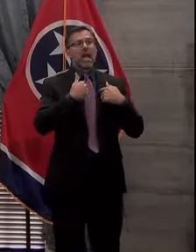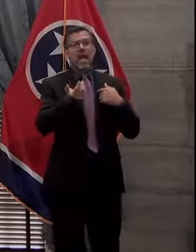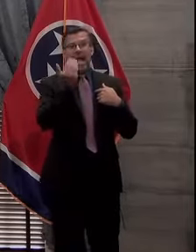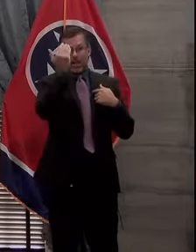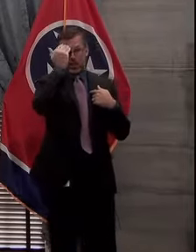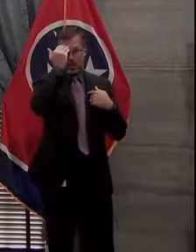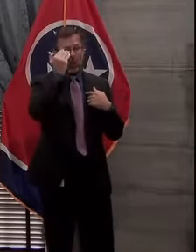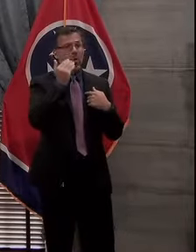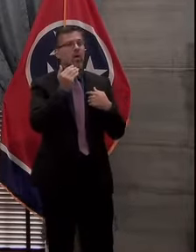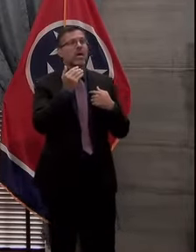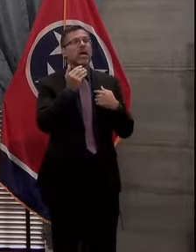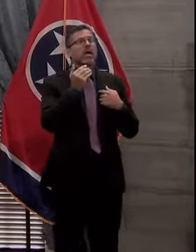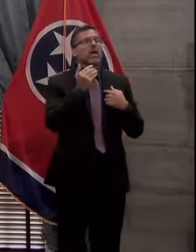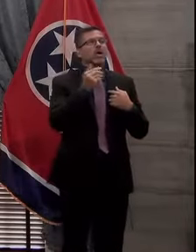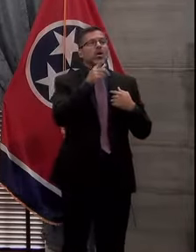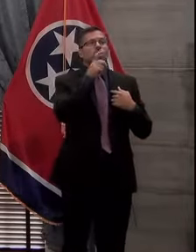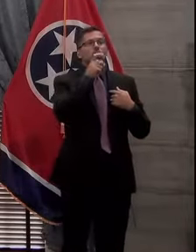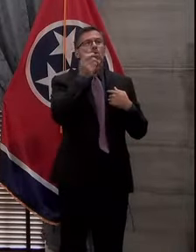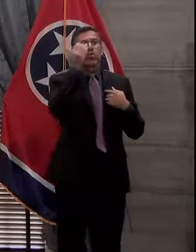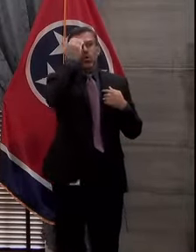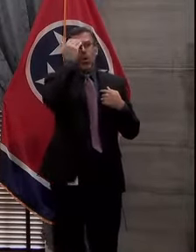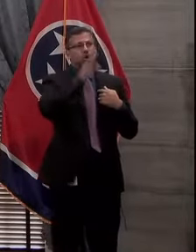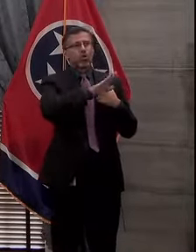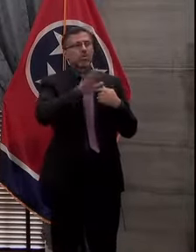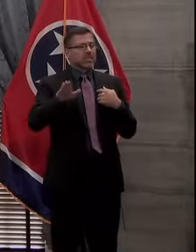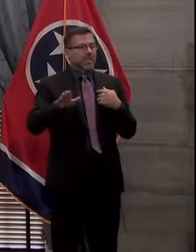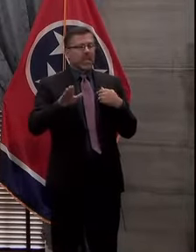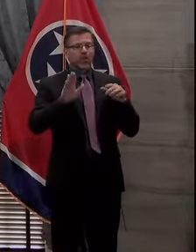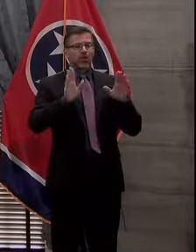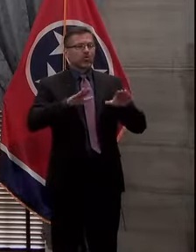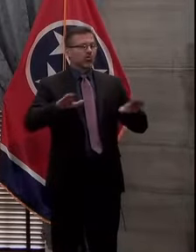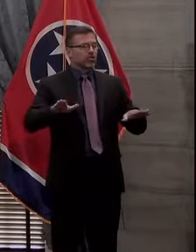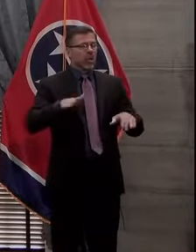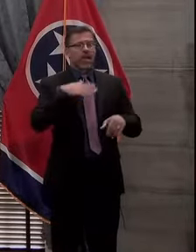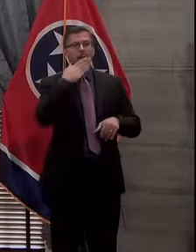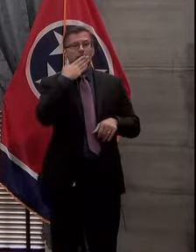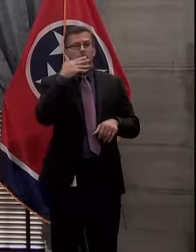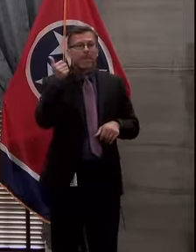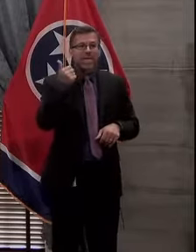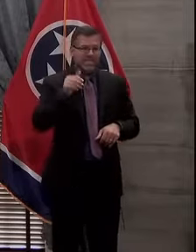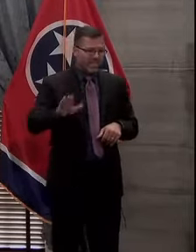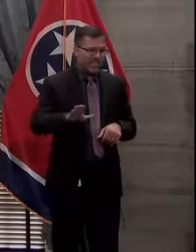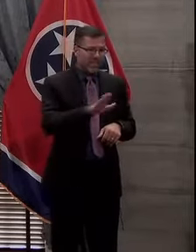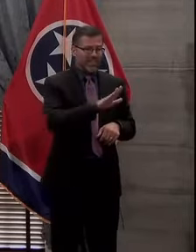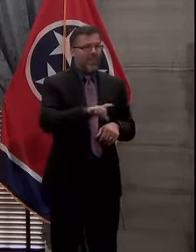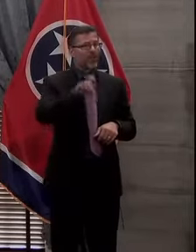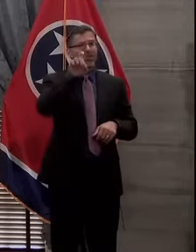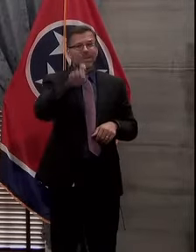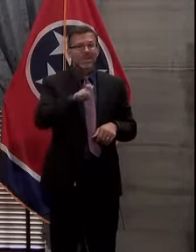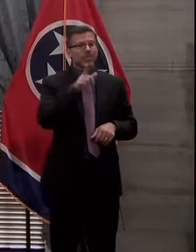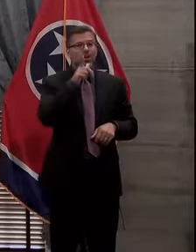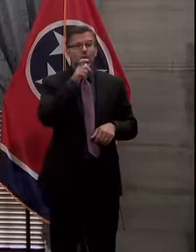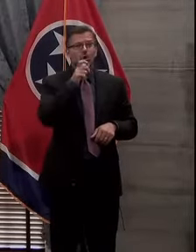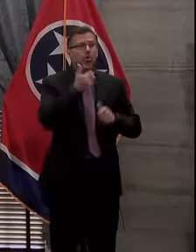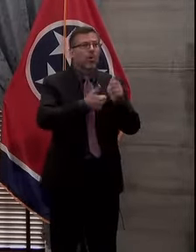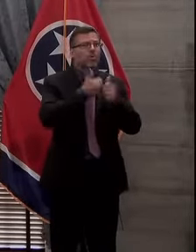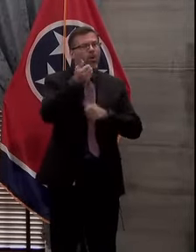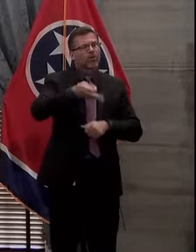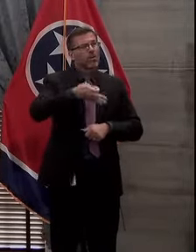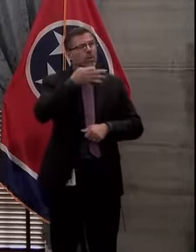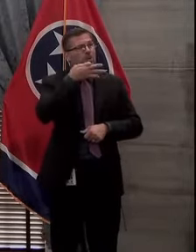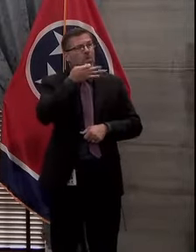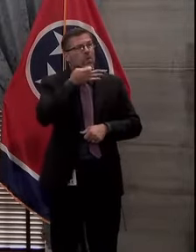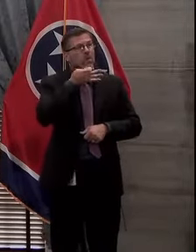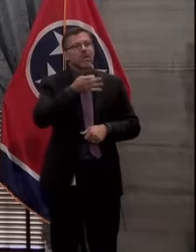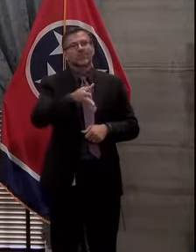person who knows the child more deeply and knows his or her needs and desires more than the parent. And so we think